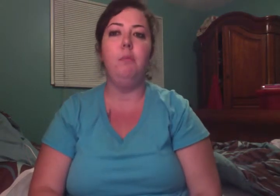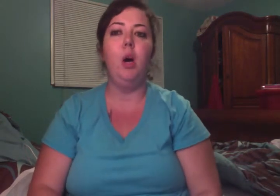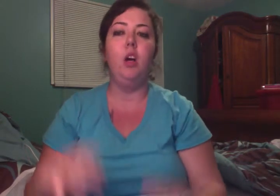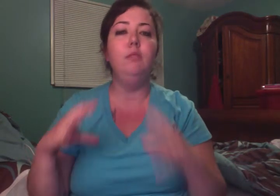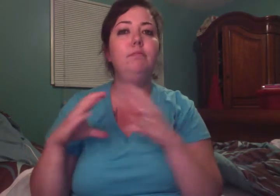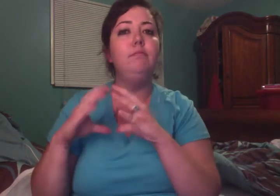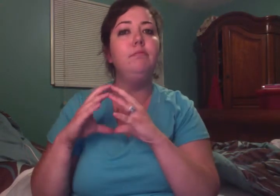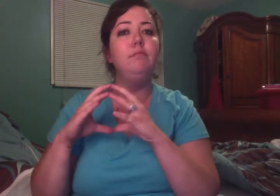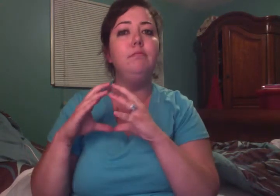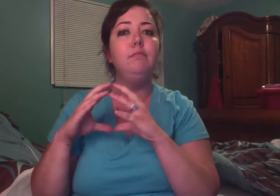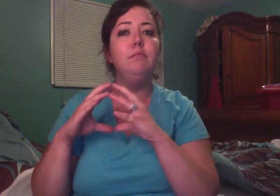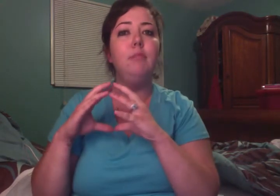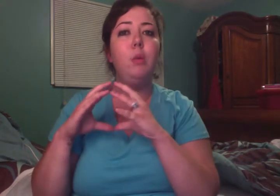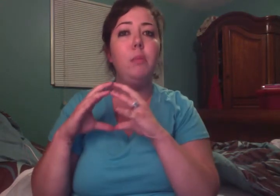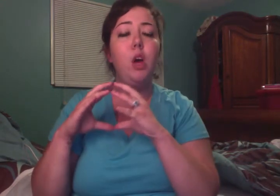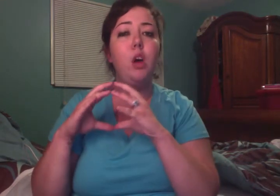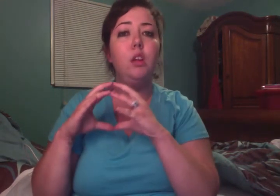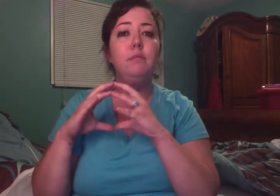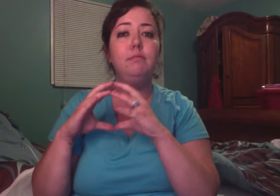Ball. I want a ball.